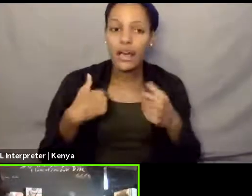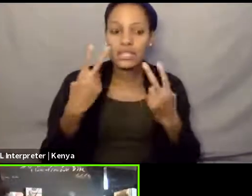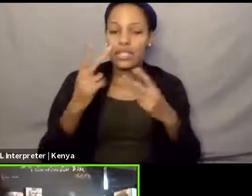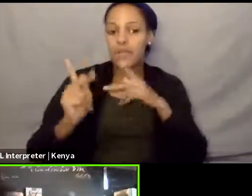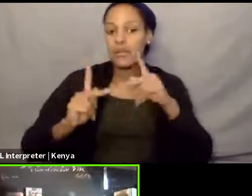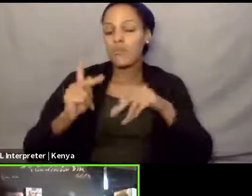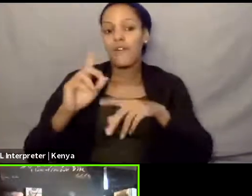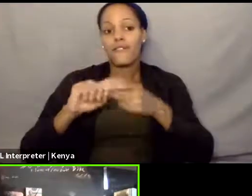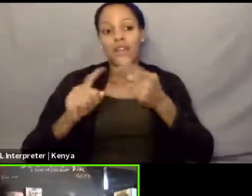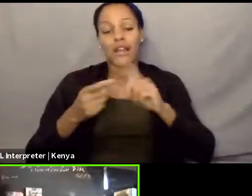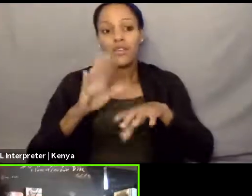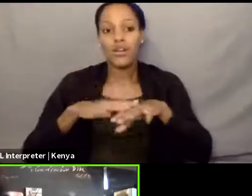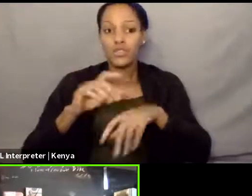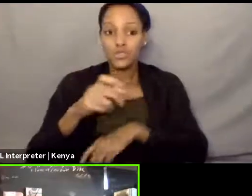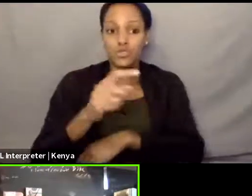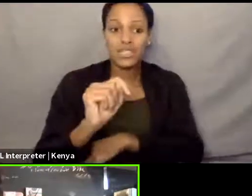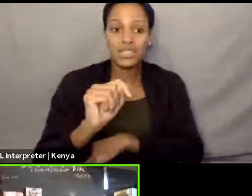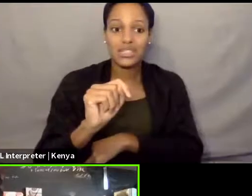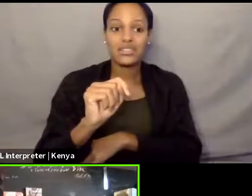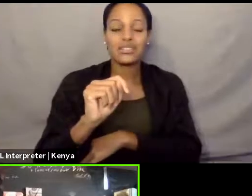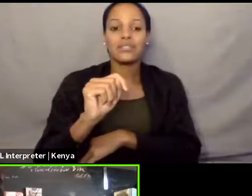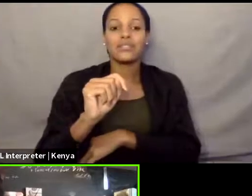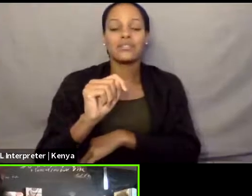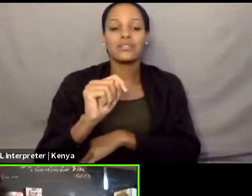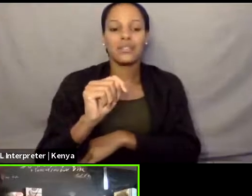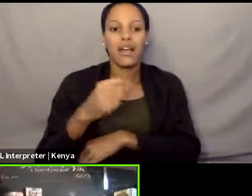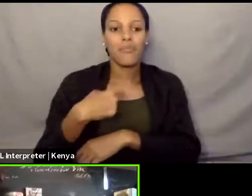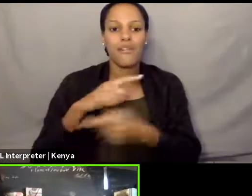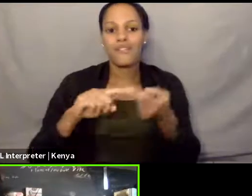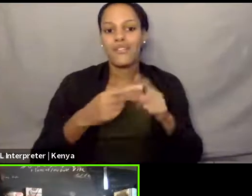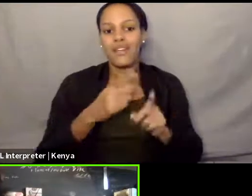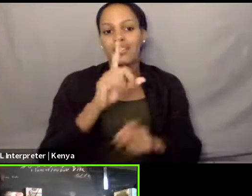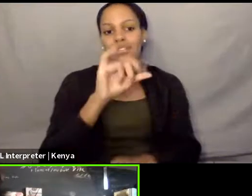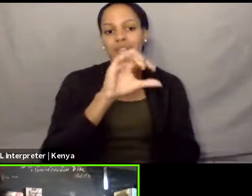street and someone, I remember my friend Lisa